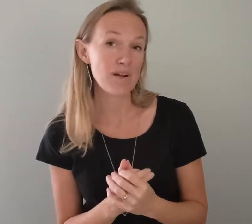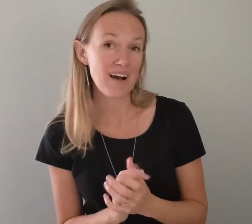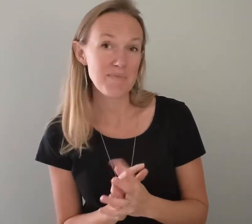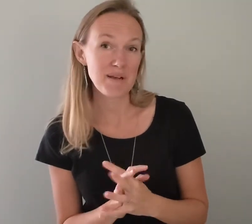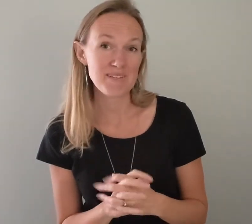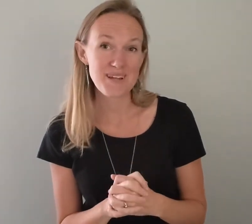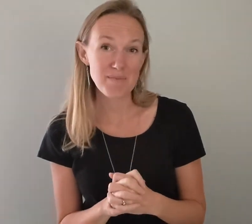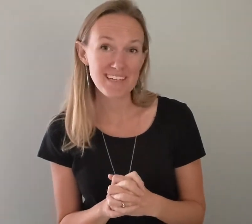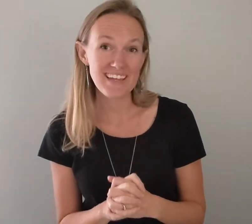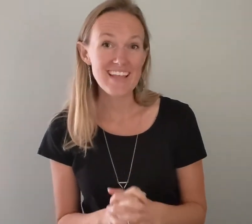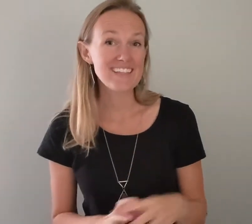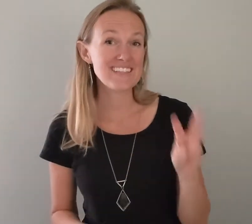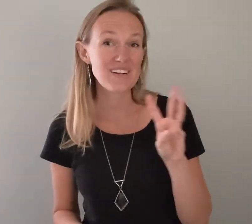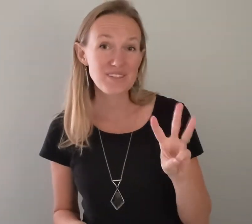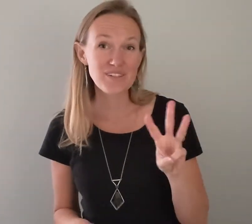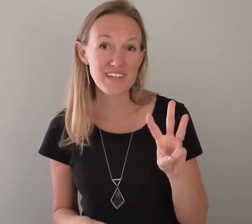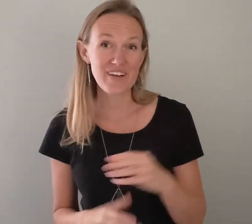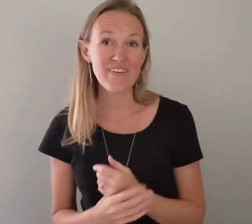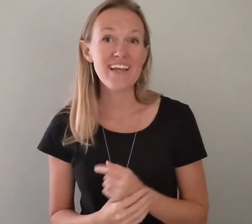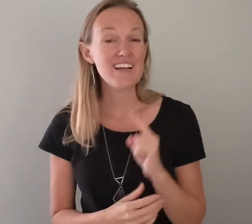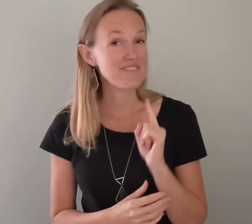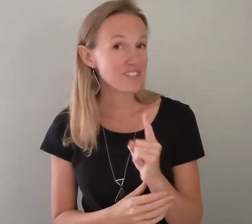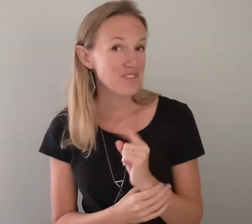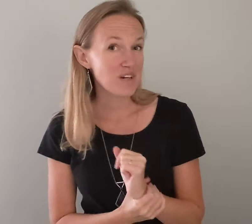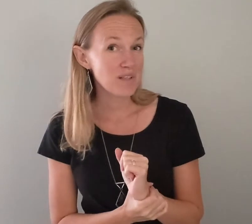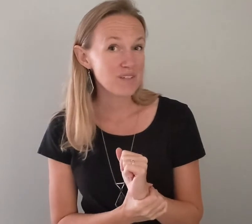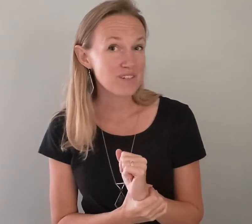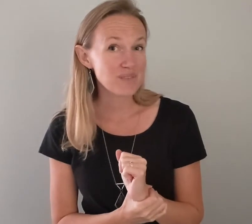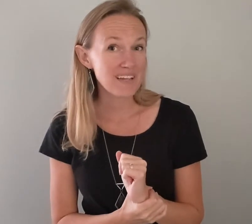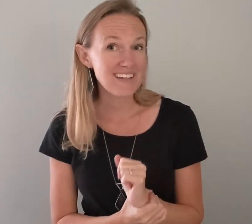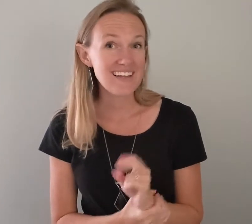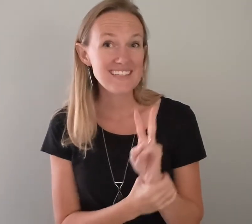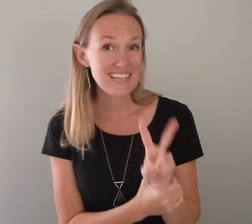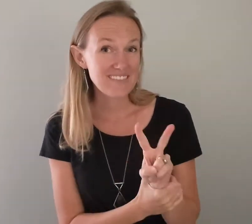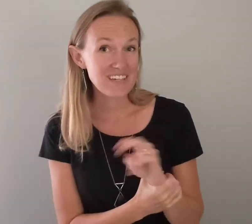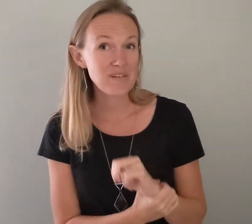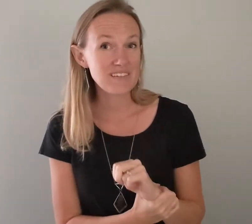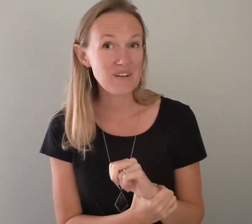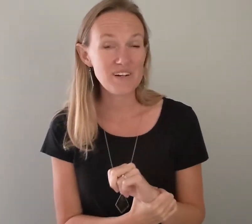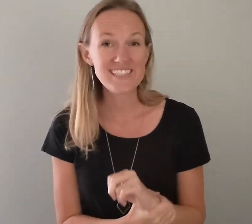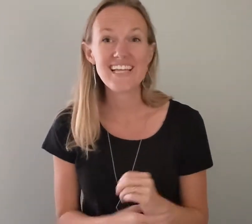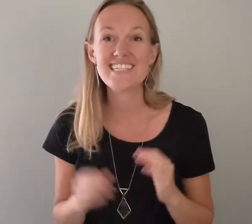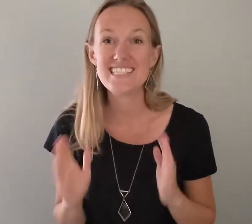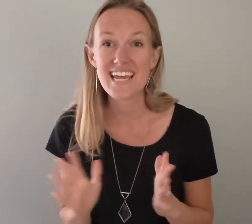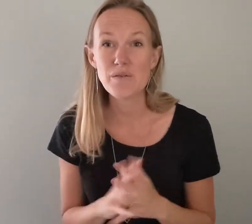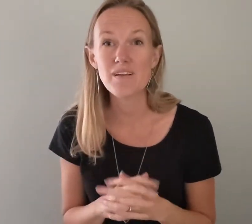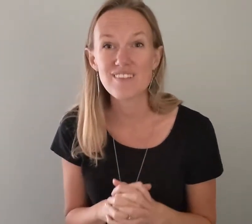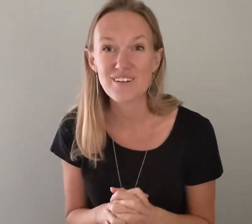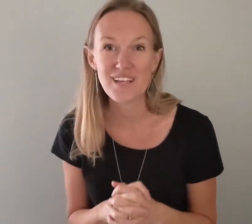God by Chris Tomlin. This is our third video. In our first video we learned verse 1, second video we learned the chorus, and today we are learning